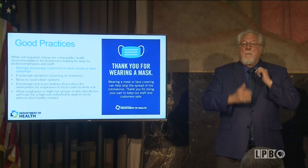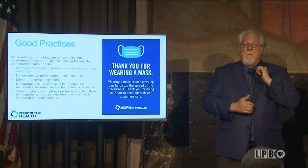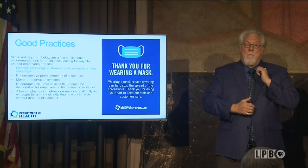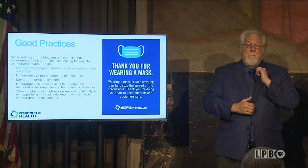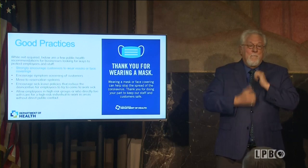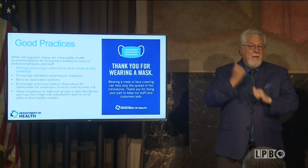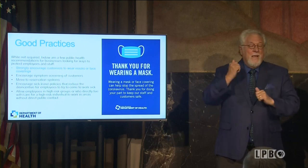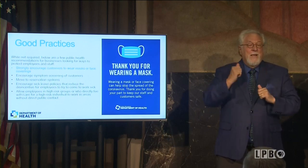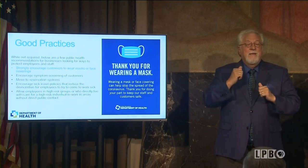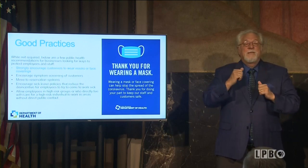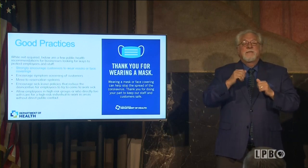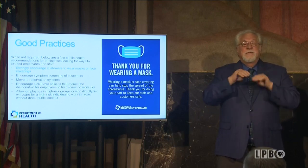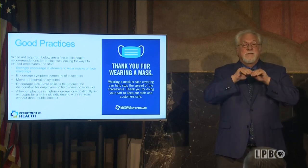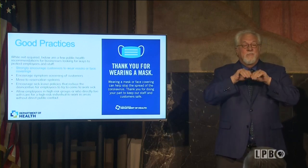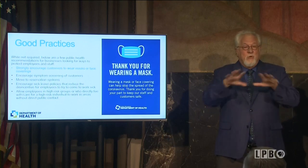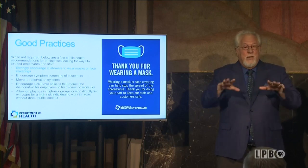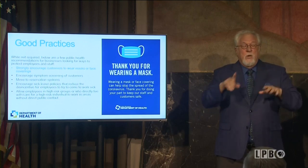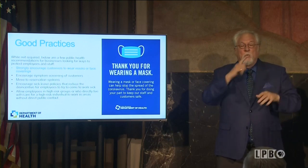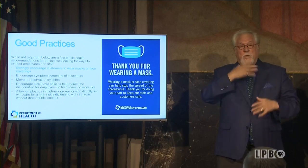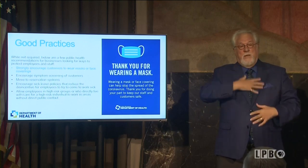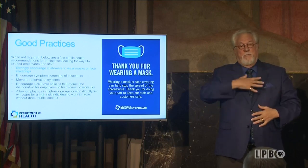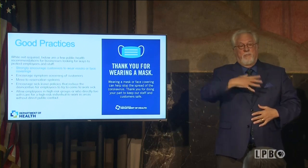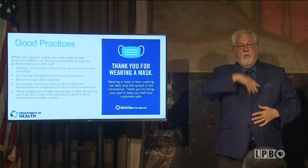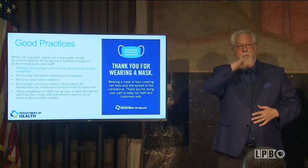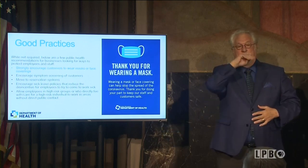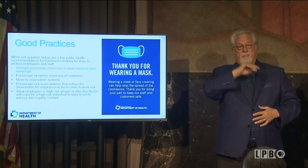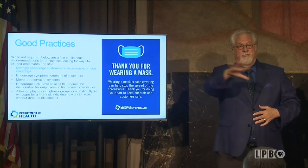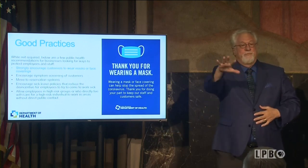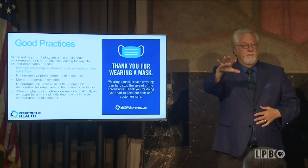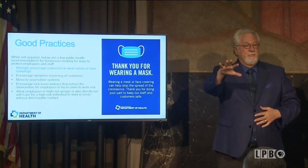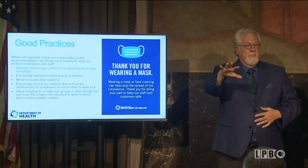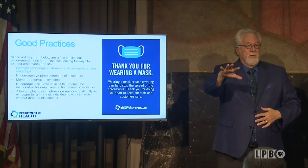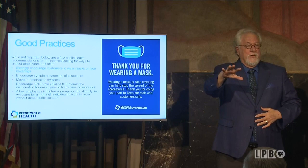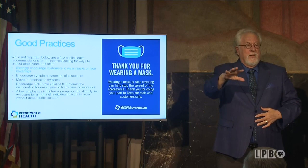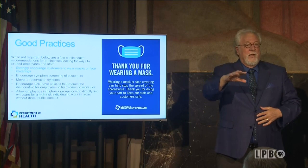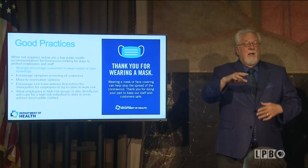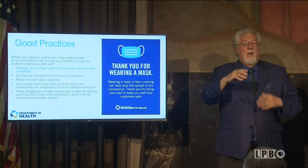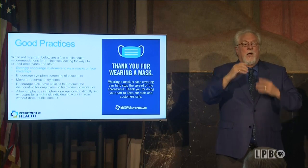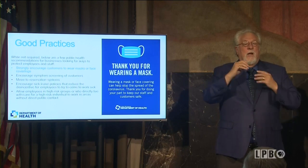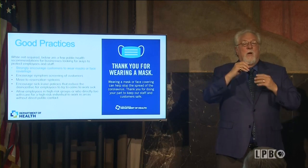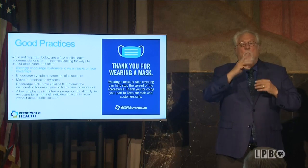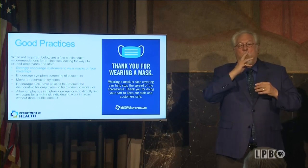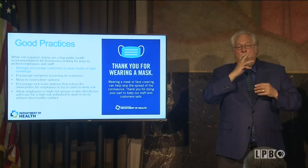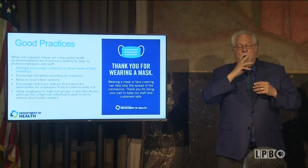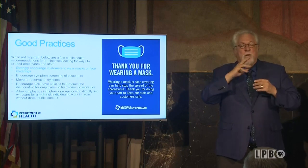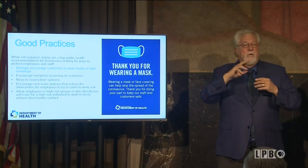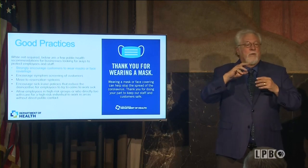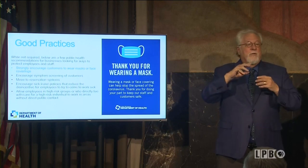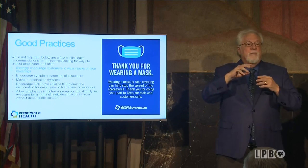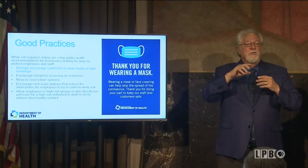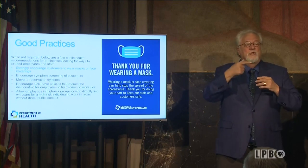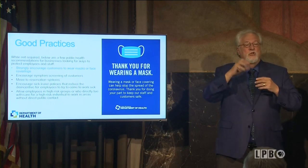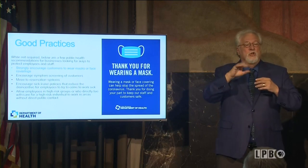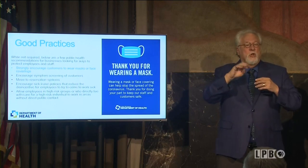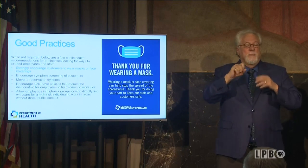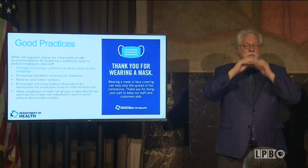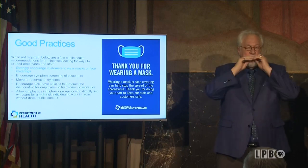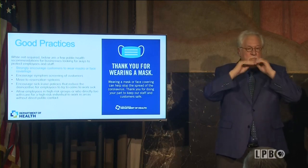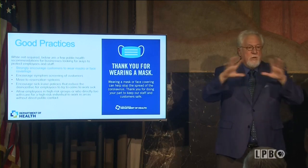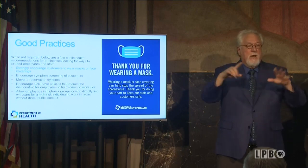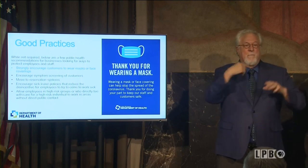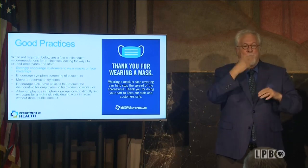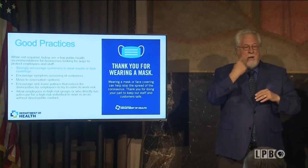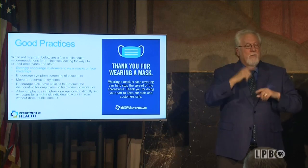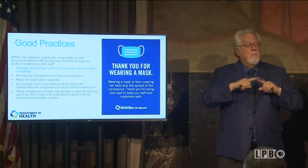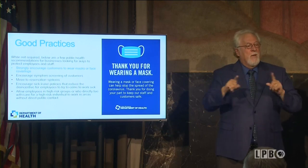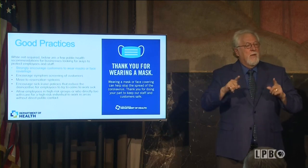modes of transmission of this virus really is through the particles leaving our mouths and nose as we cough, sneeze, yes,